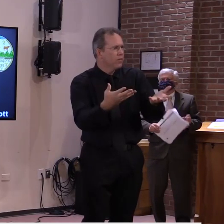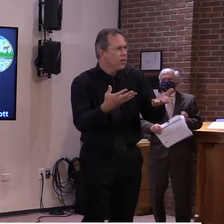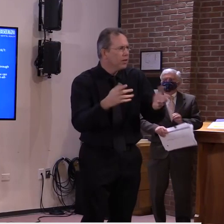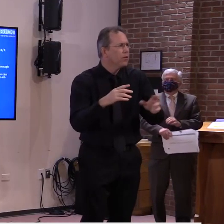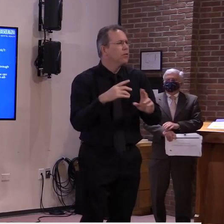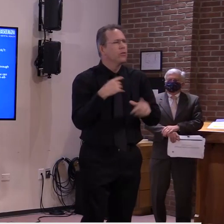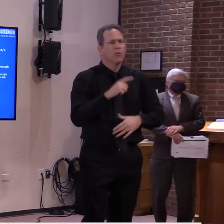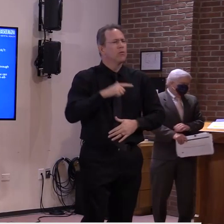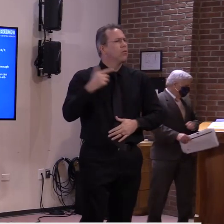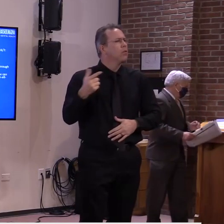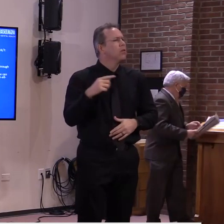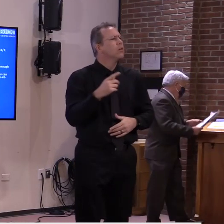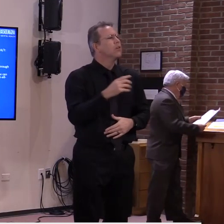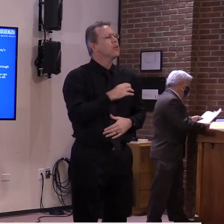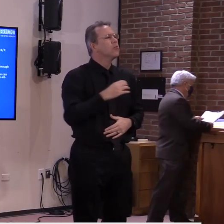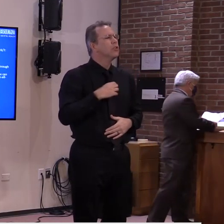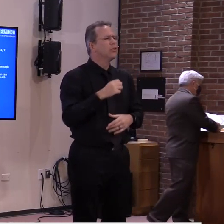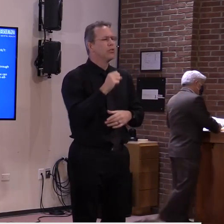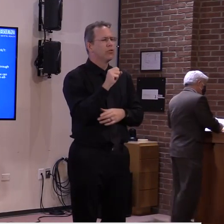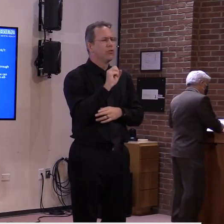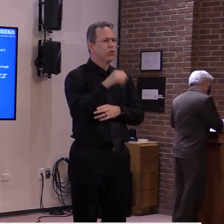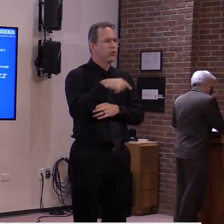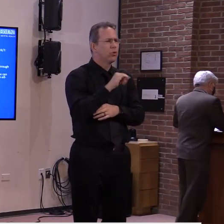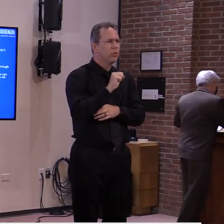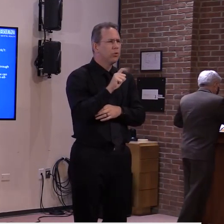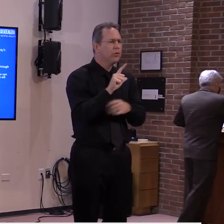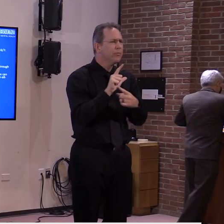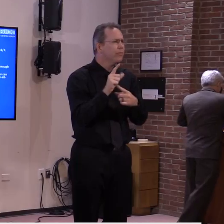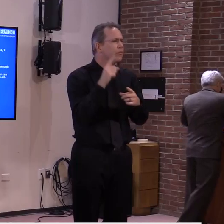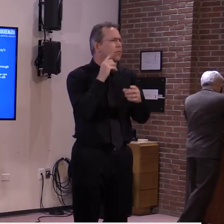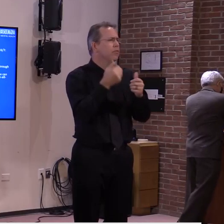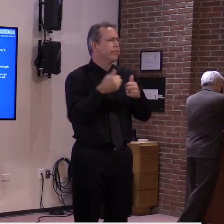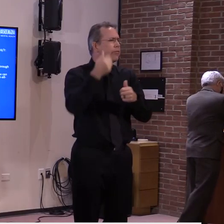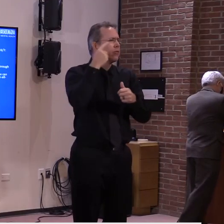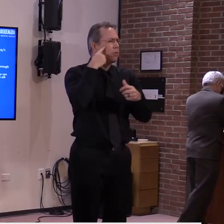now add some flavor to this.